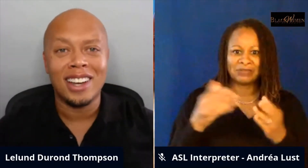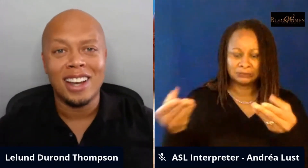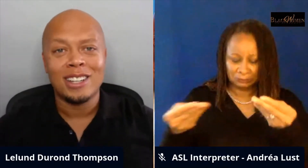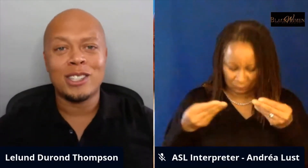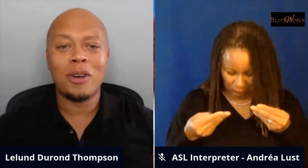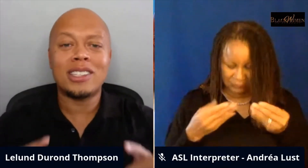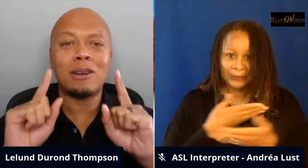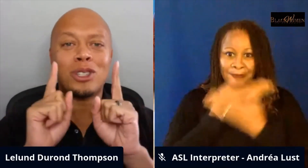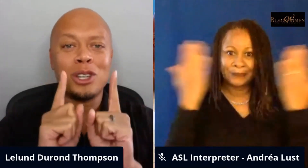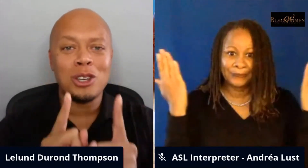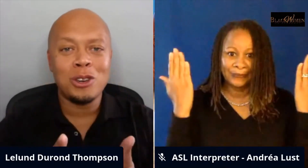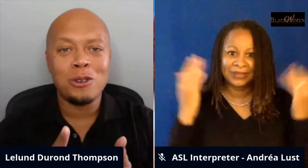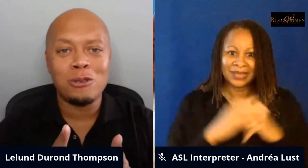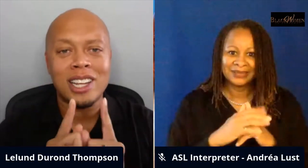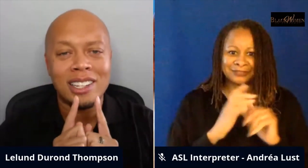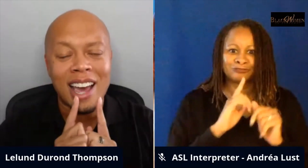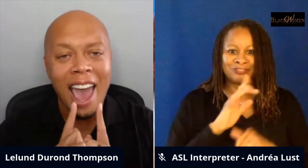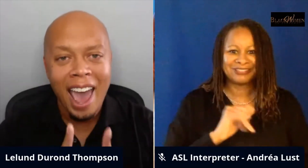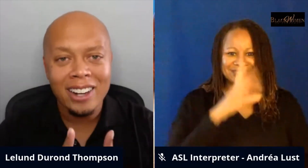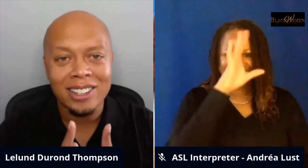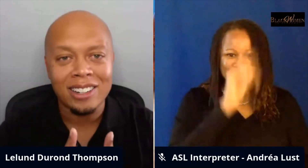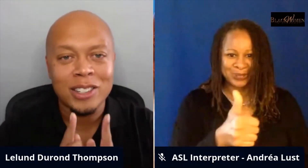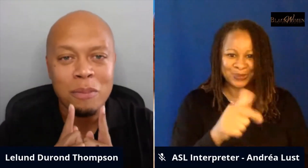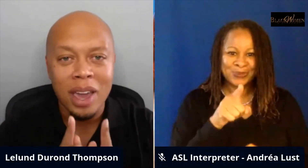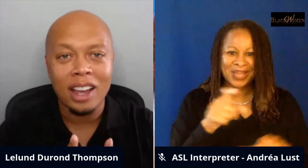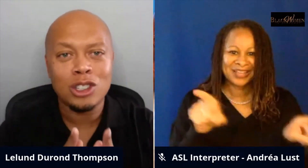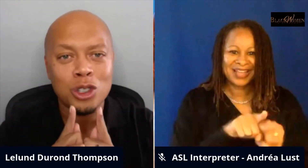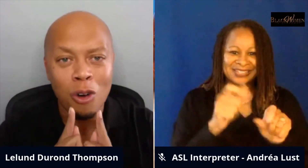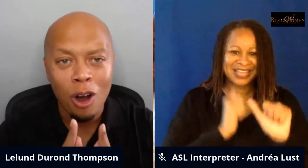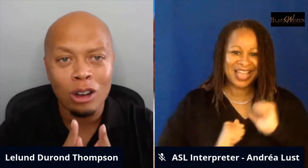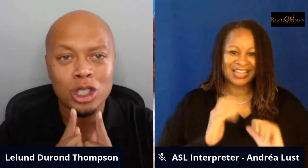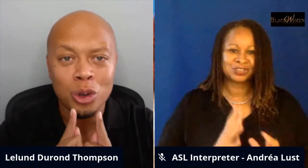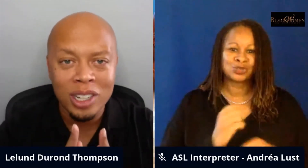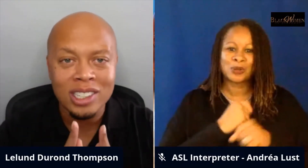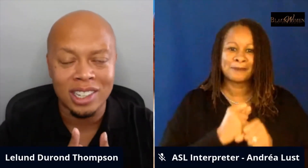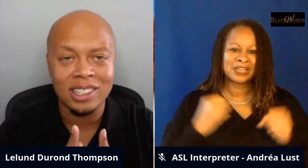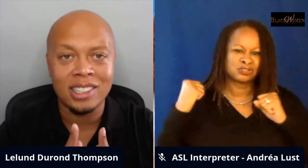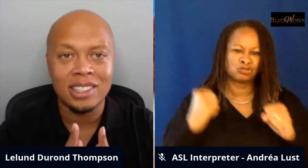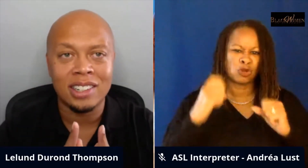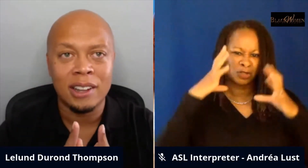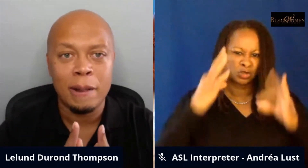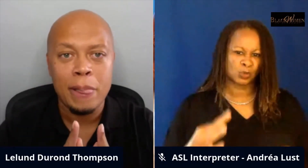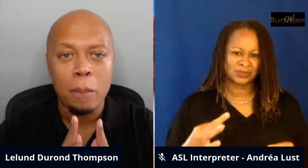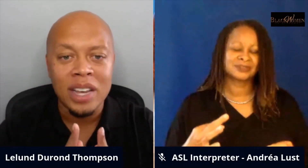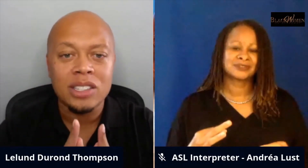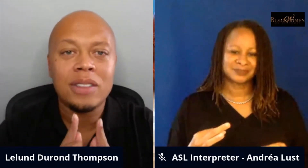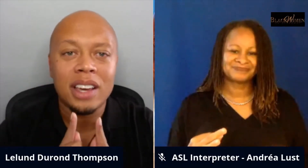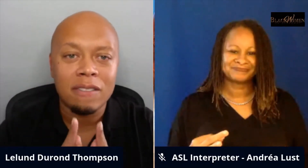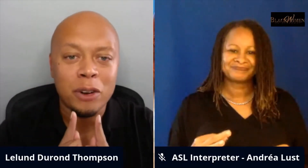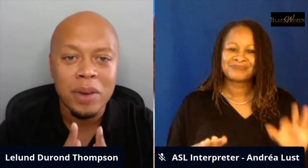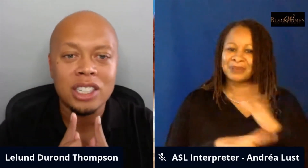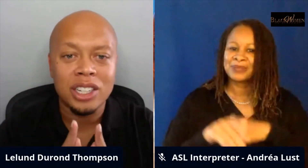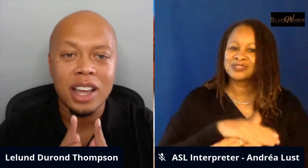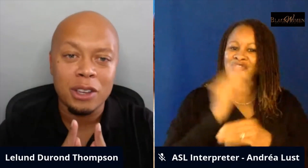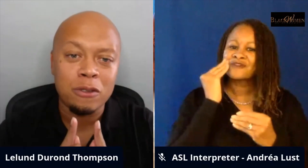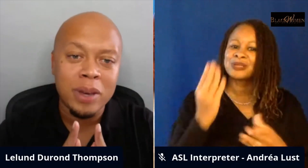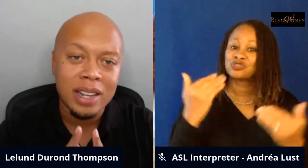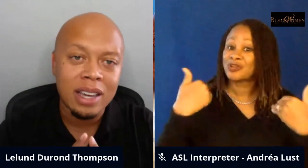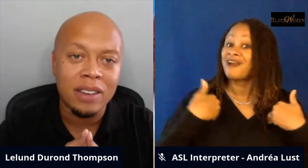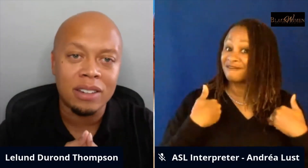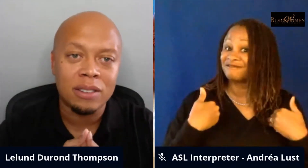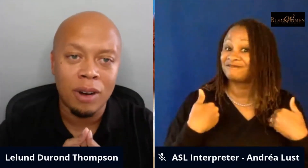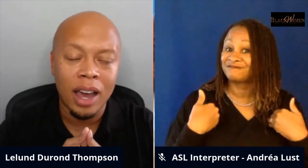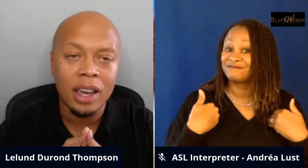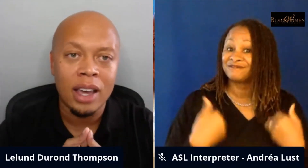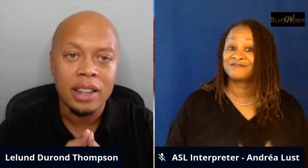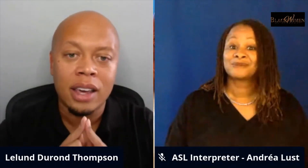much. So it's up to you, the actor, to make strong choices based on the information that you've been